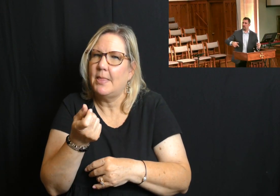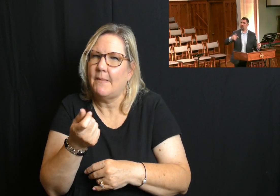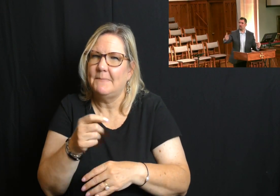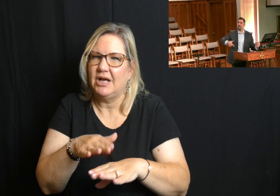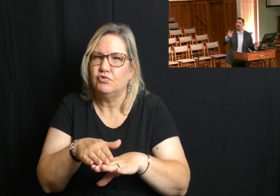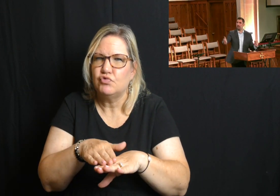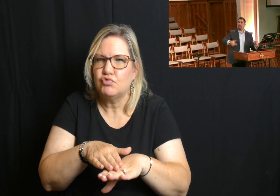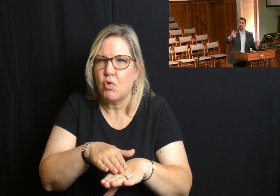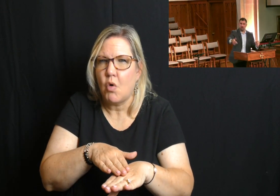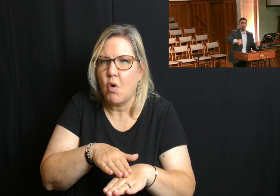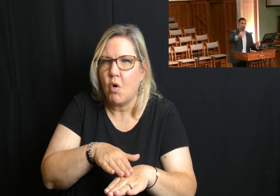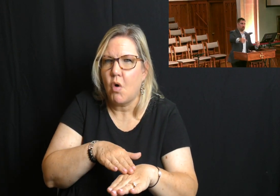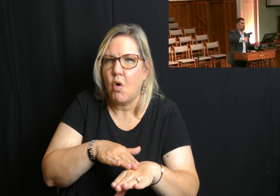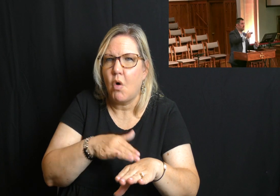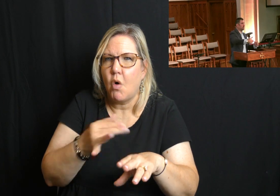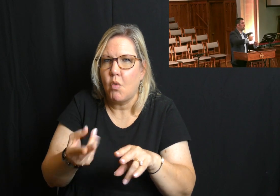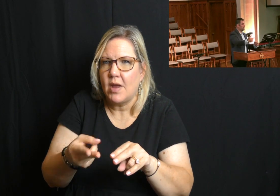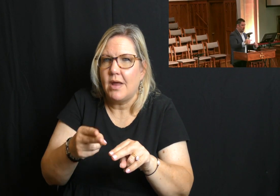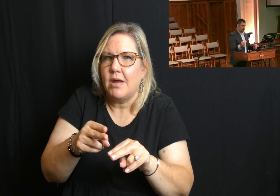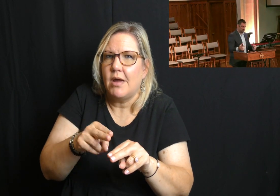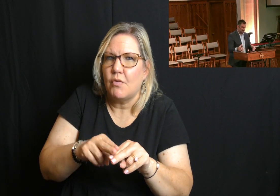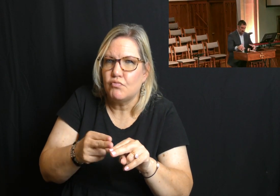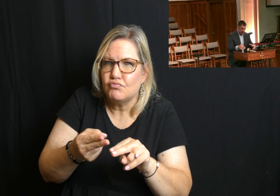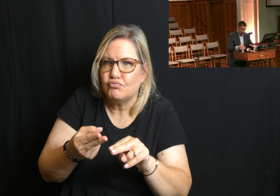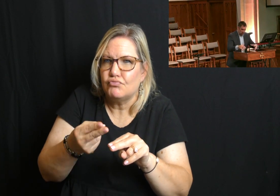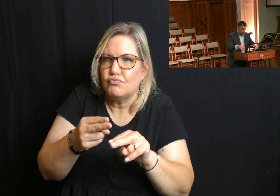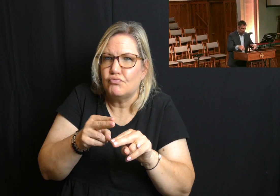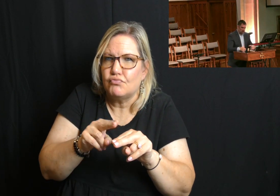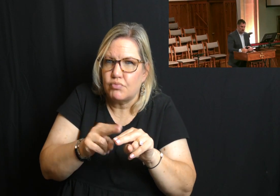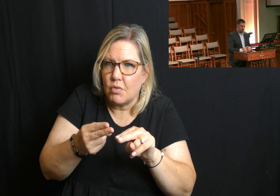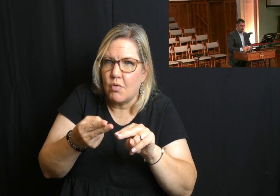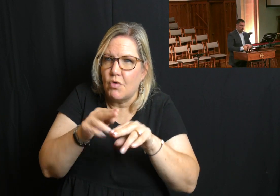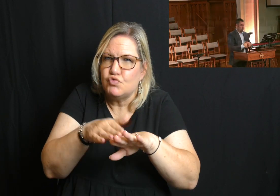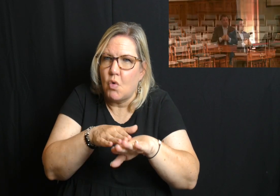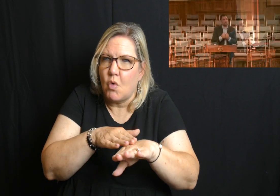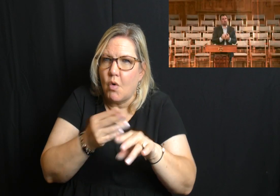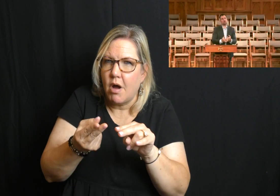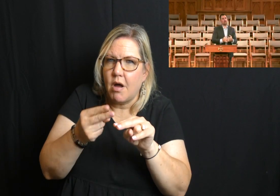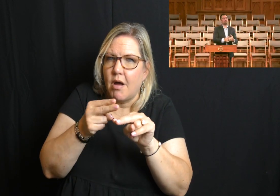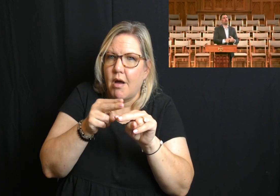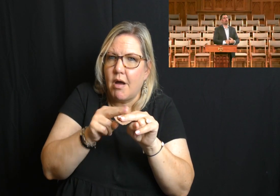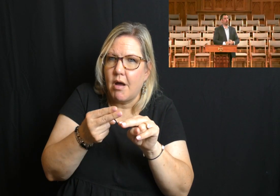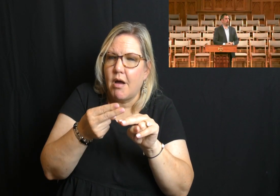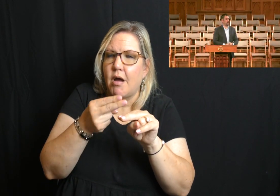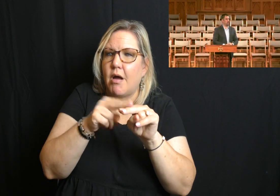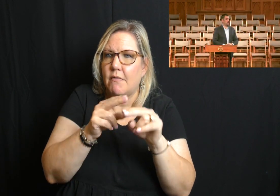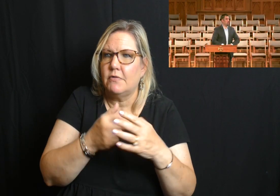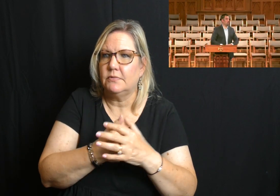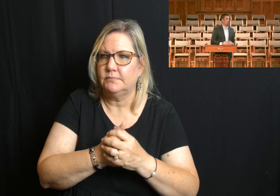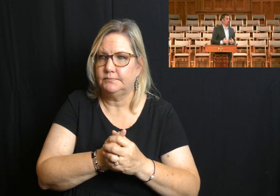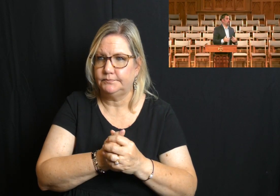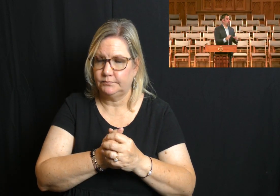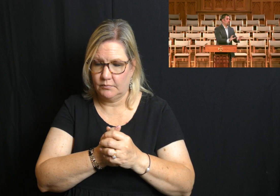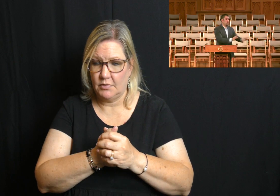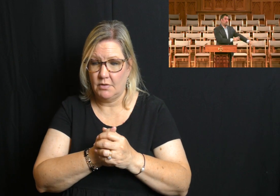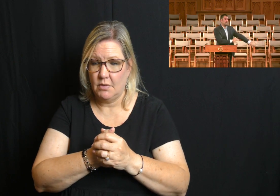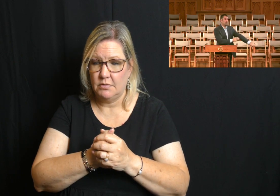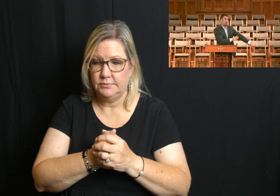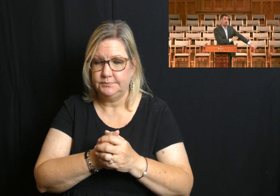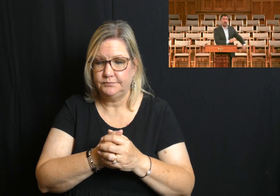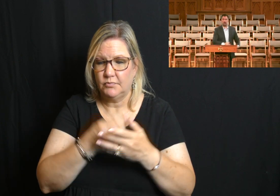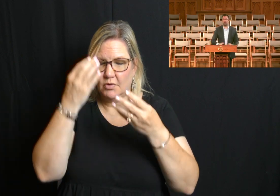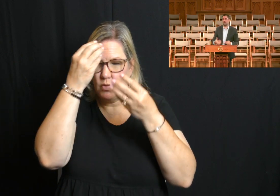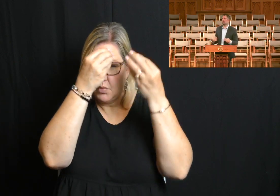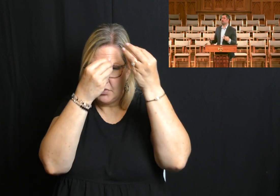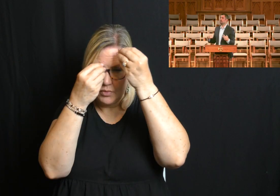then as long as we allow that fear to percolate in our lives, we become stressed out about it. And the more we leave